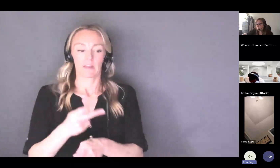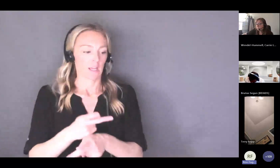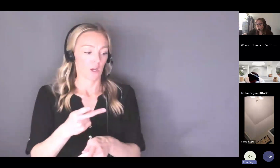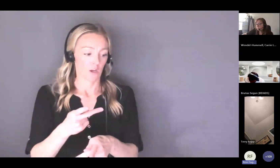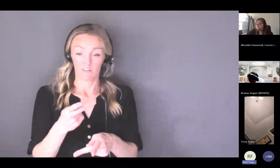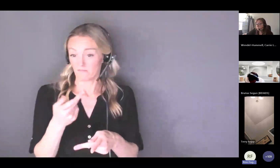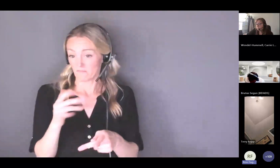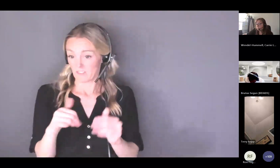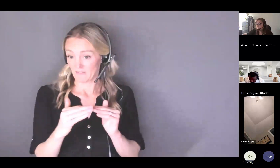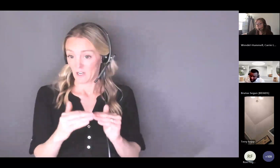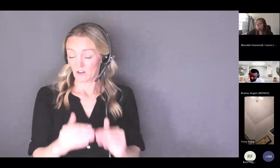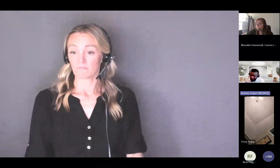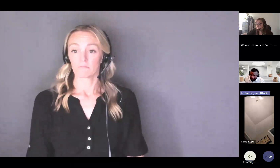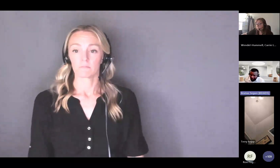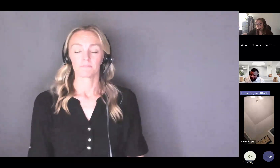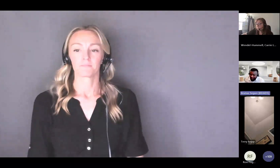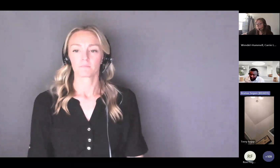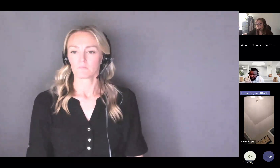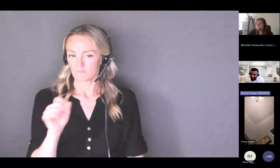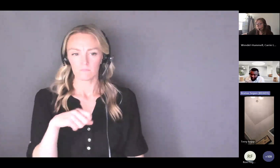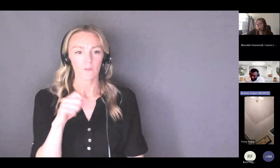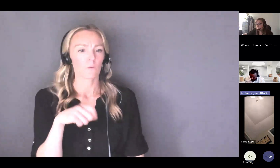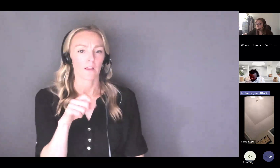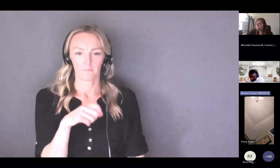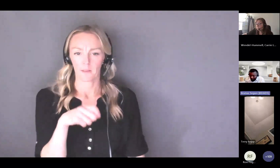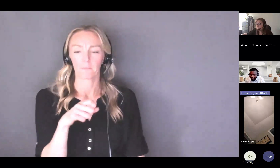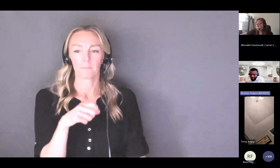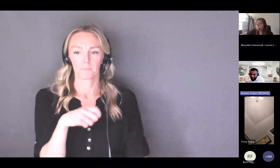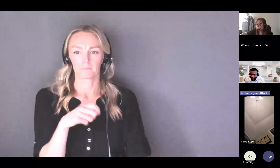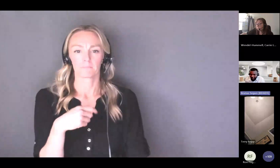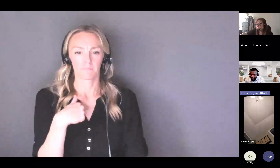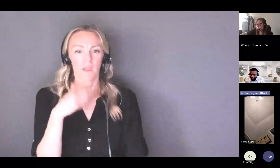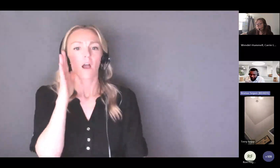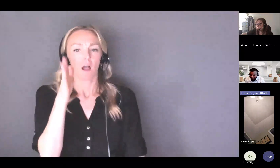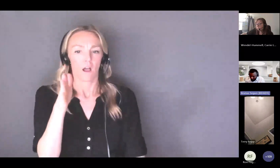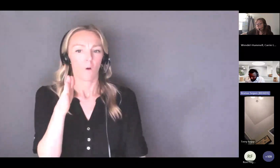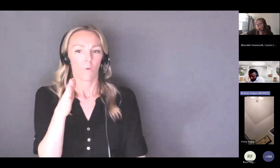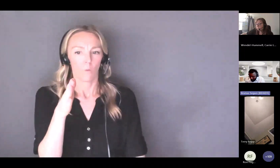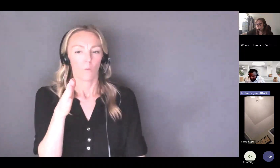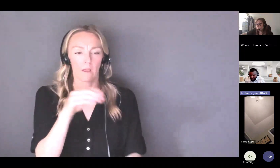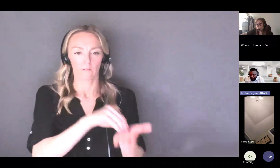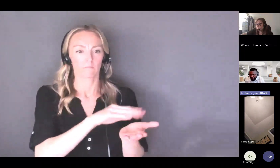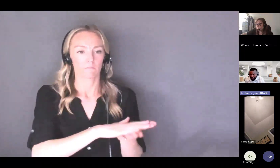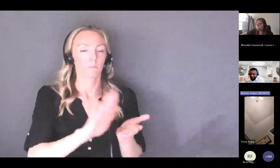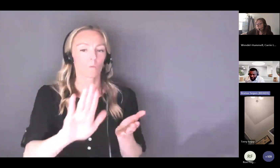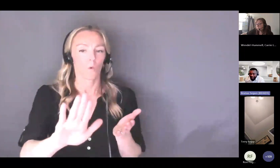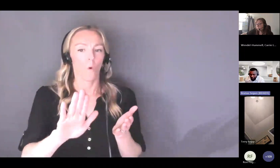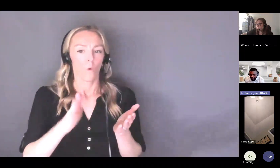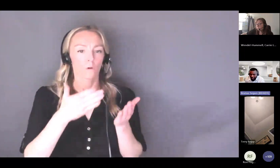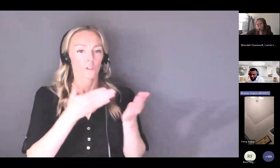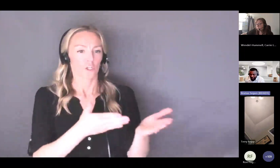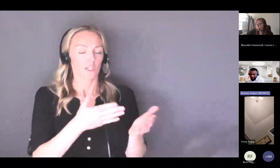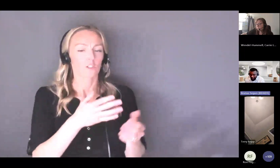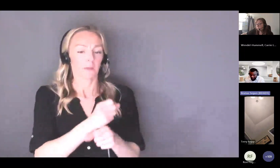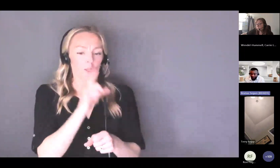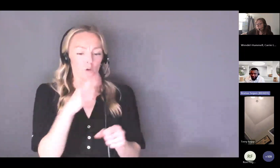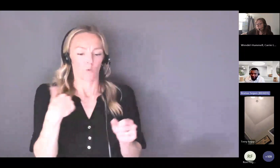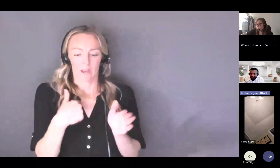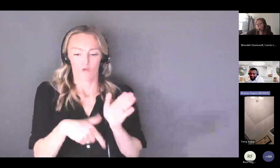that be fair? Absolutely, that would be fair, and I would definitely take that feedback, and we'll make sure that we review the language